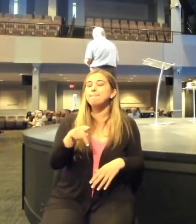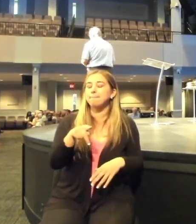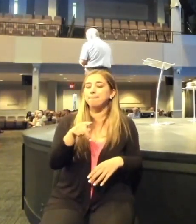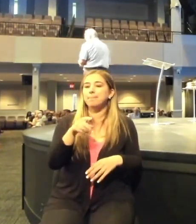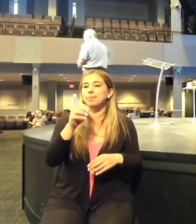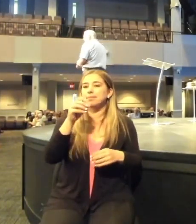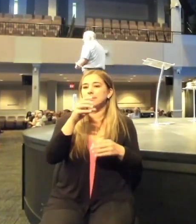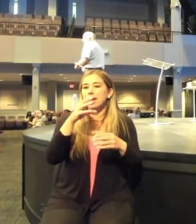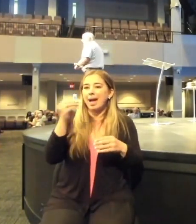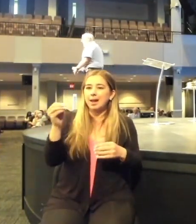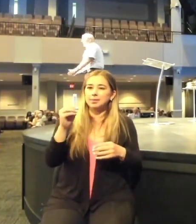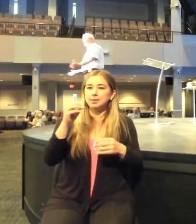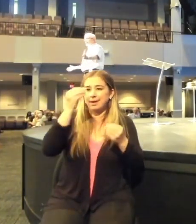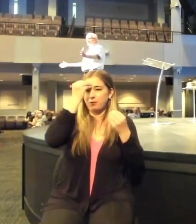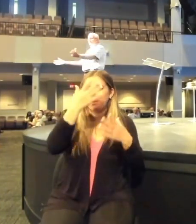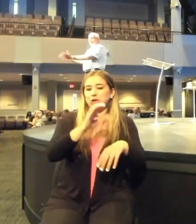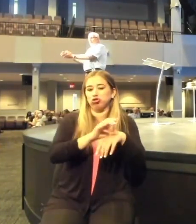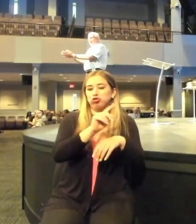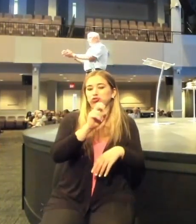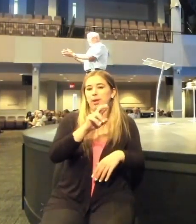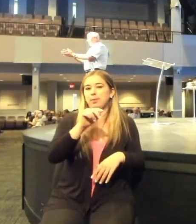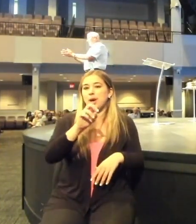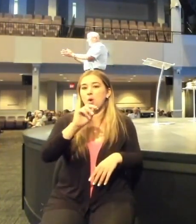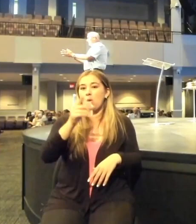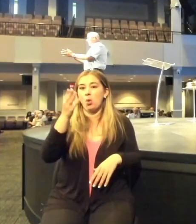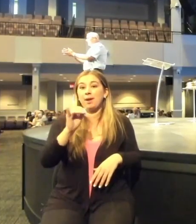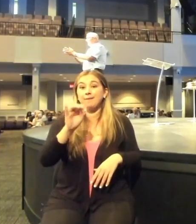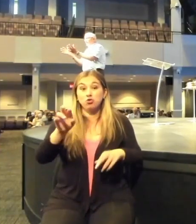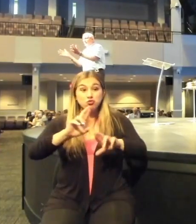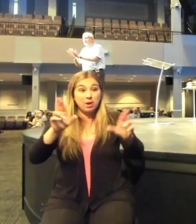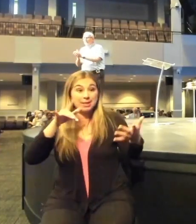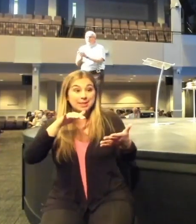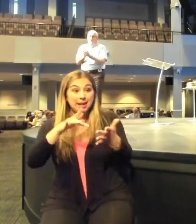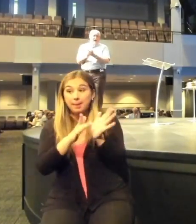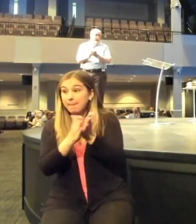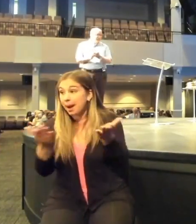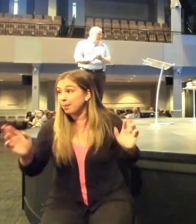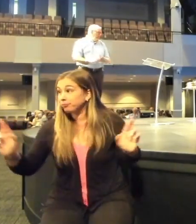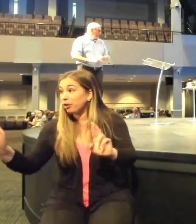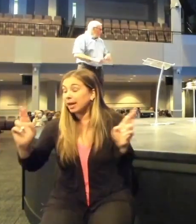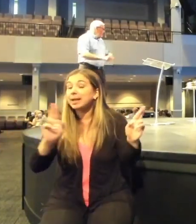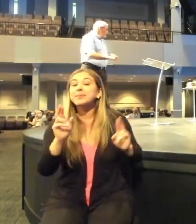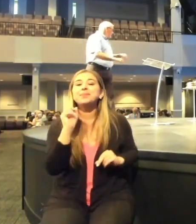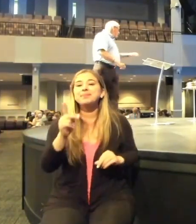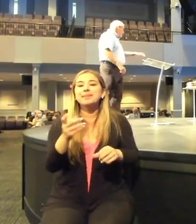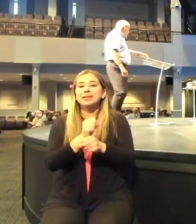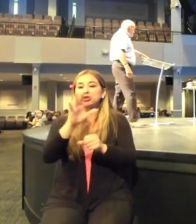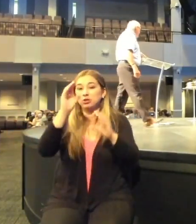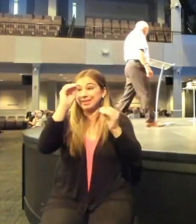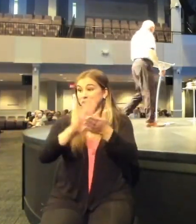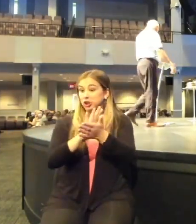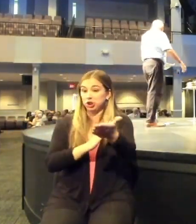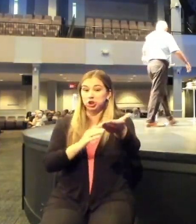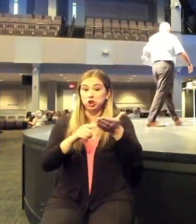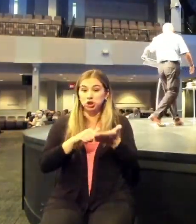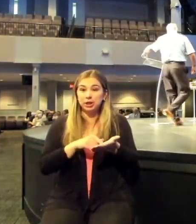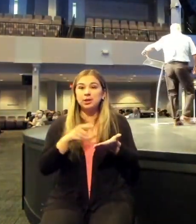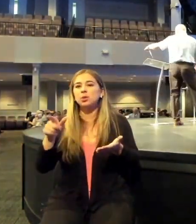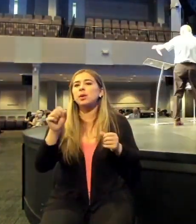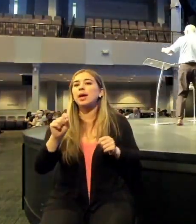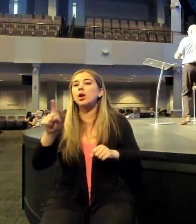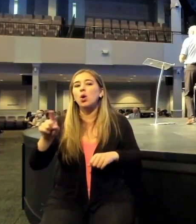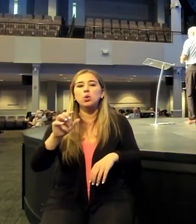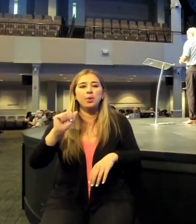the information site. Are you ready to study the Bible today? Are you? Why don't you go ahead and grab your teaching sheets? You can get those at